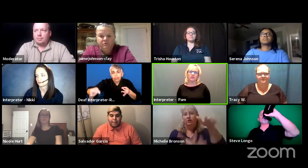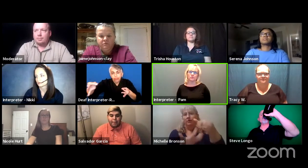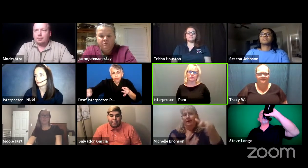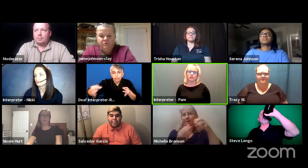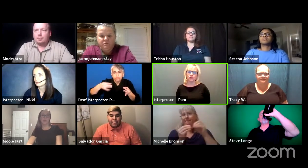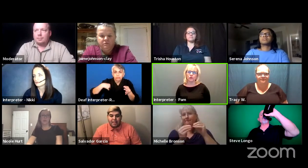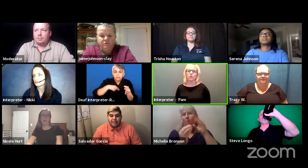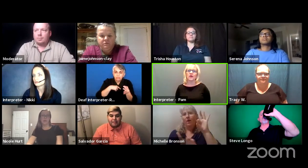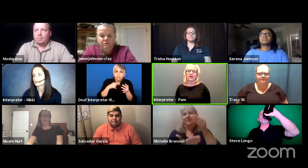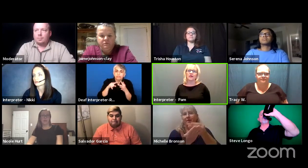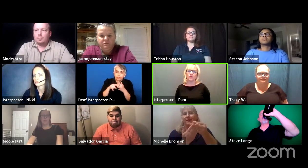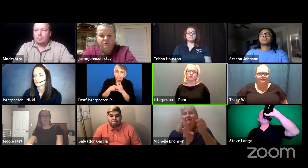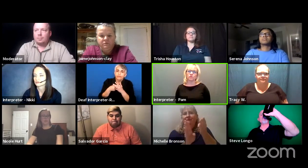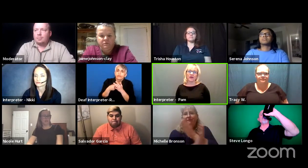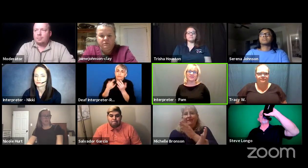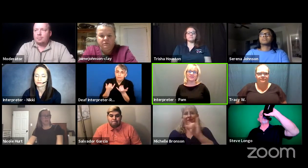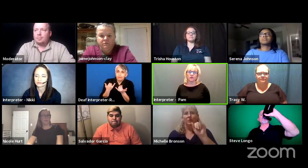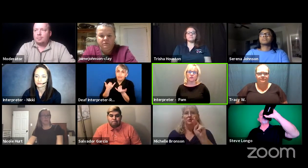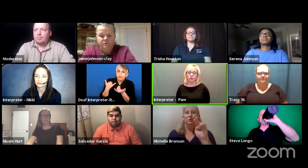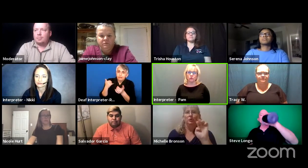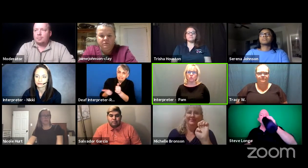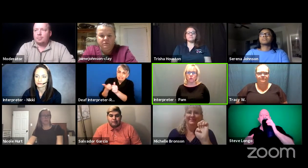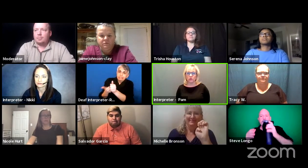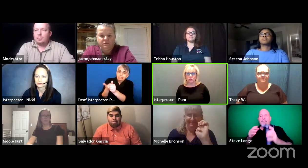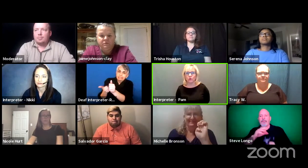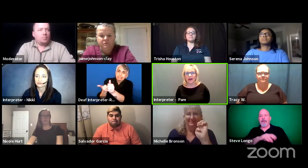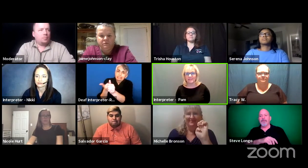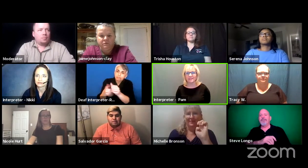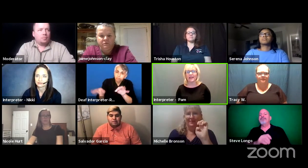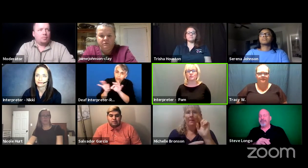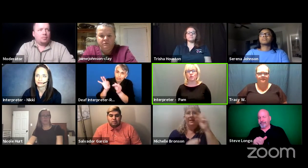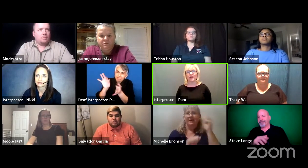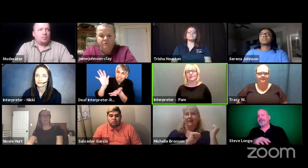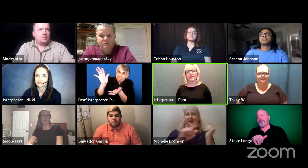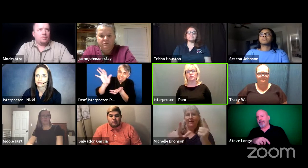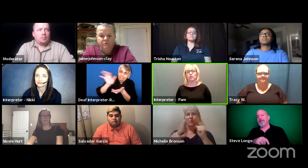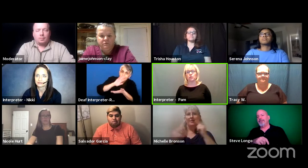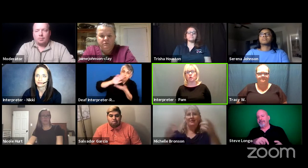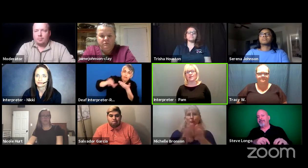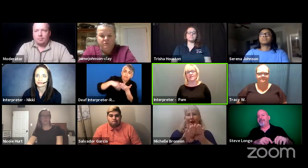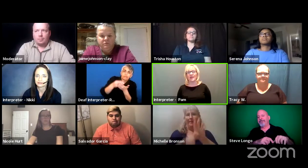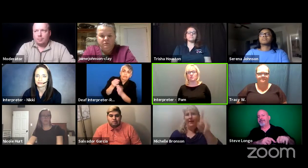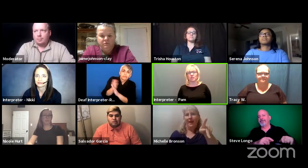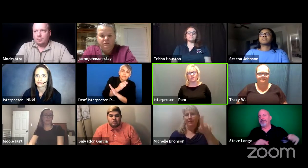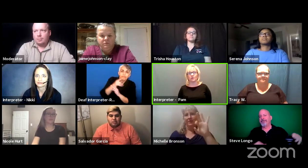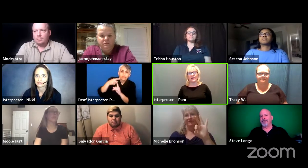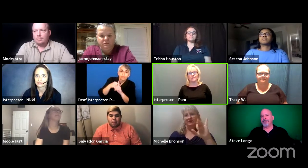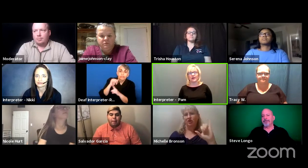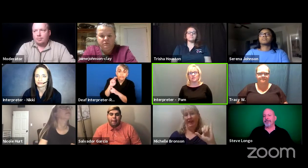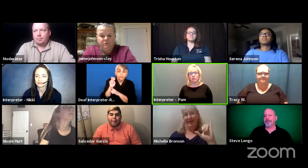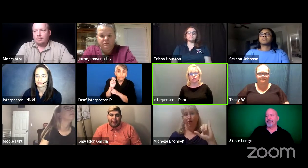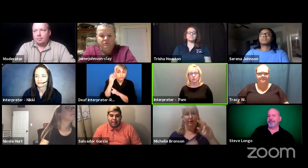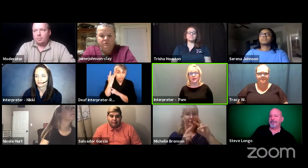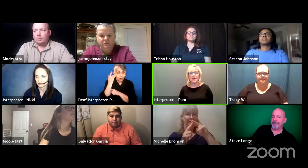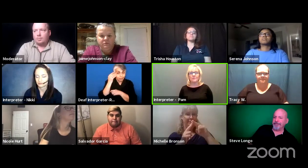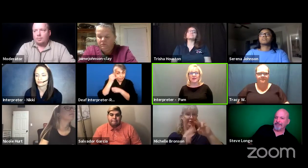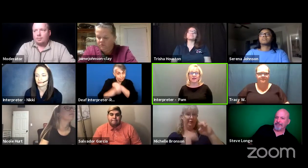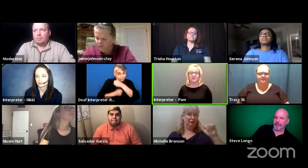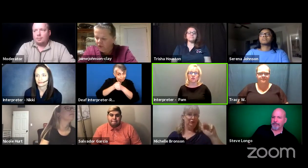to pursue those monies that are due to us and trying to ensure that they are generated by June, because